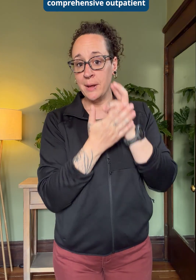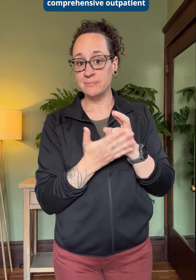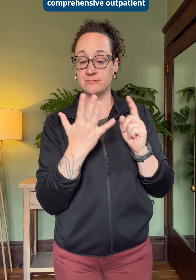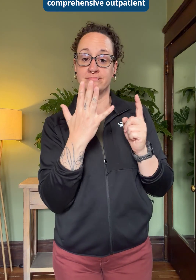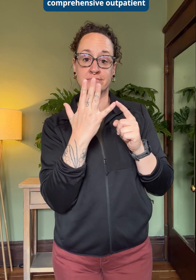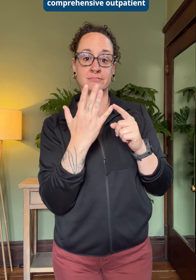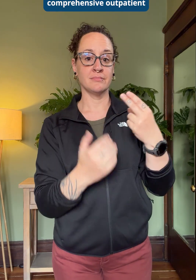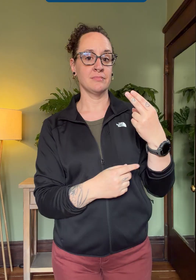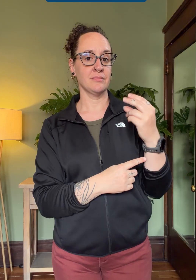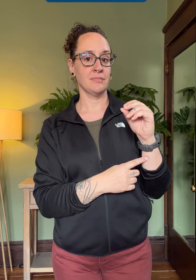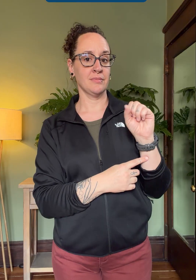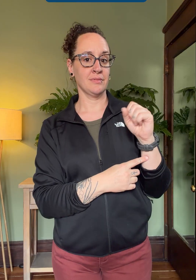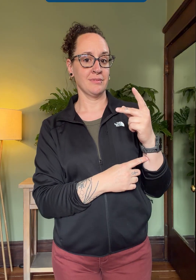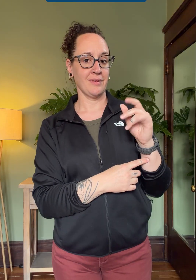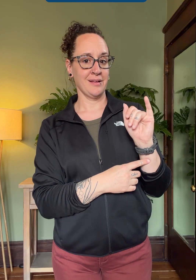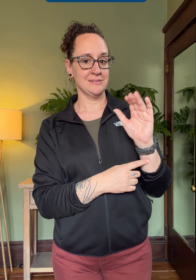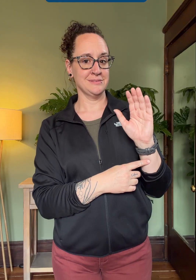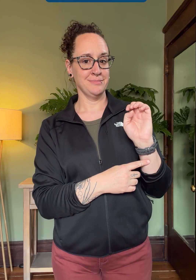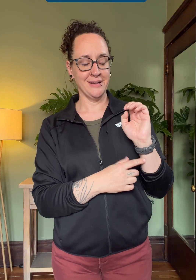rehabilitation, or hospice.